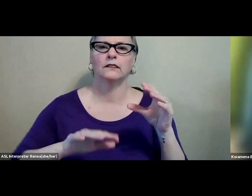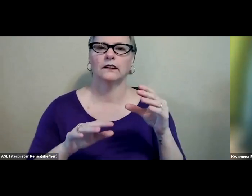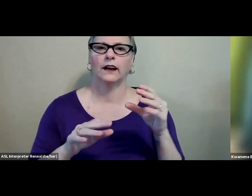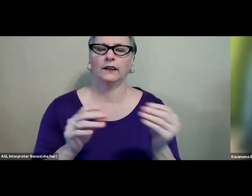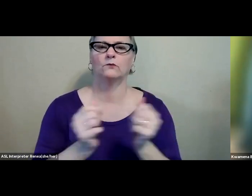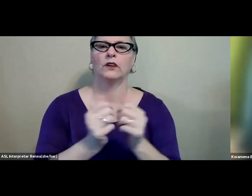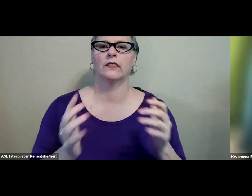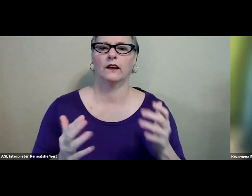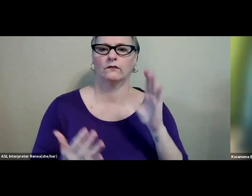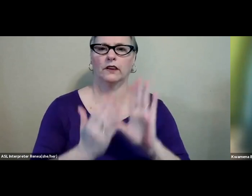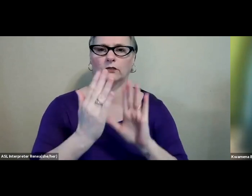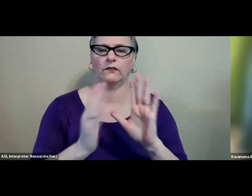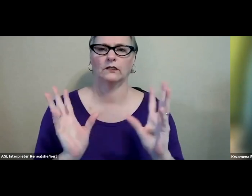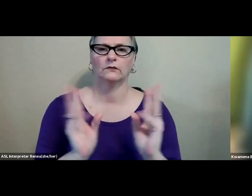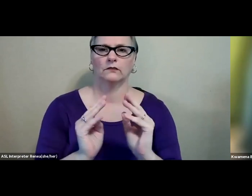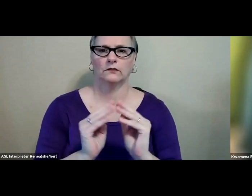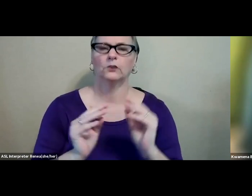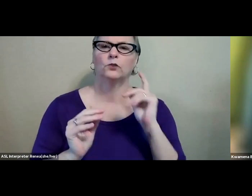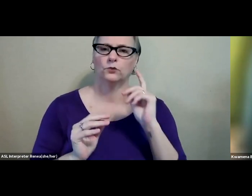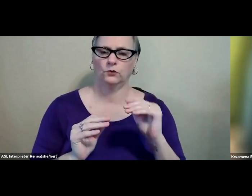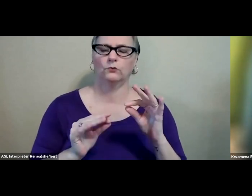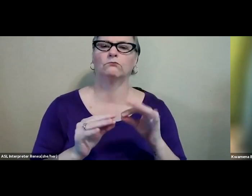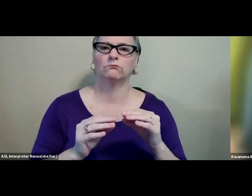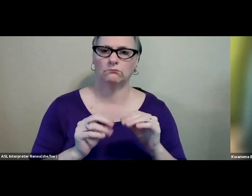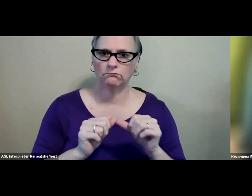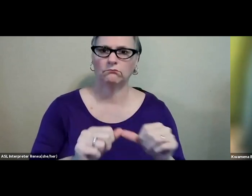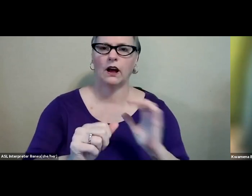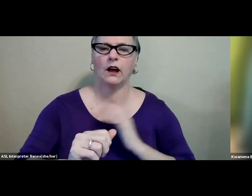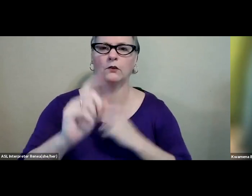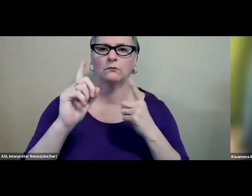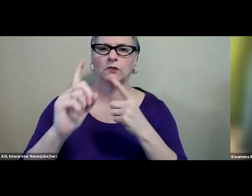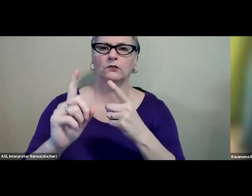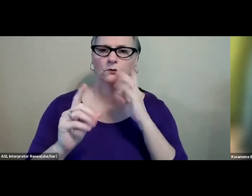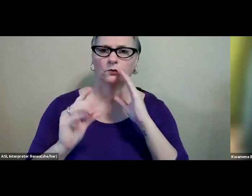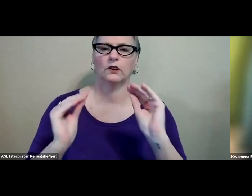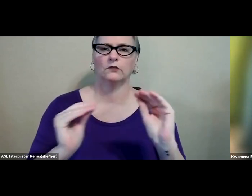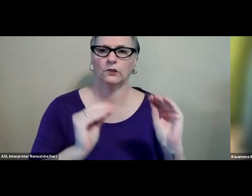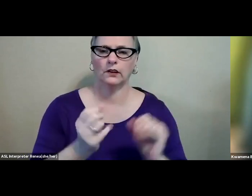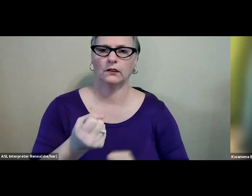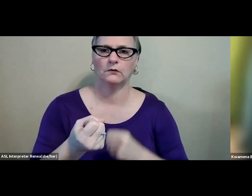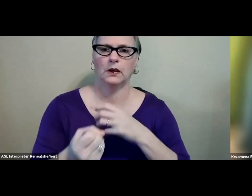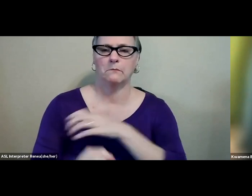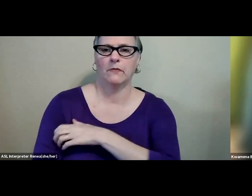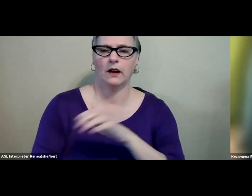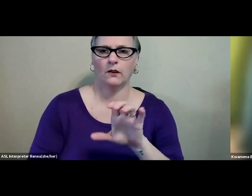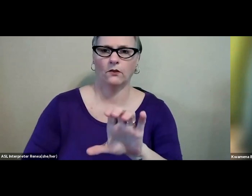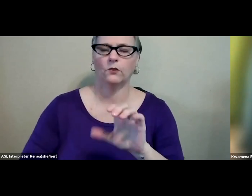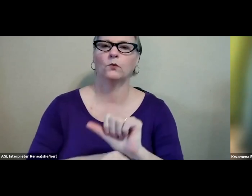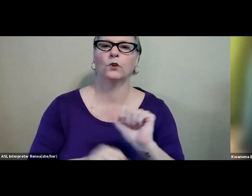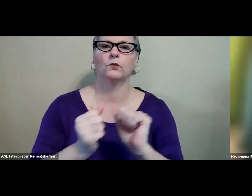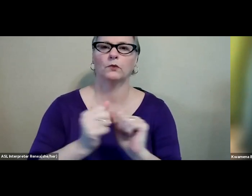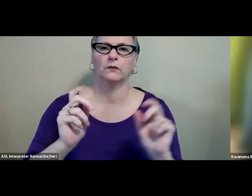conferencing to further our mission of educating empowering and encouraging advocates who work with and for people with psychiatric